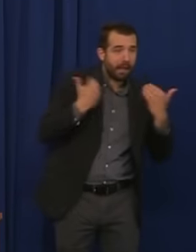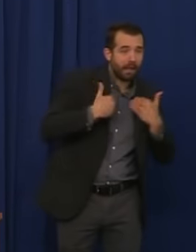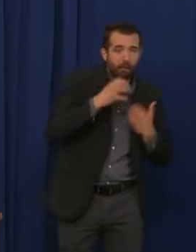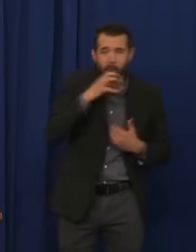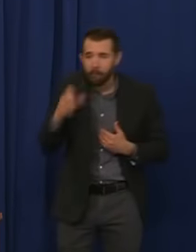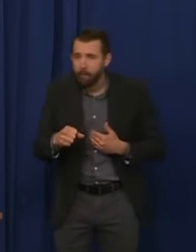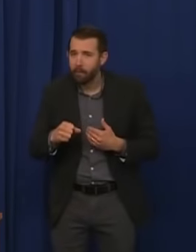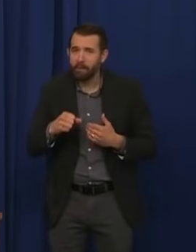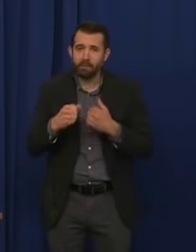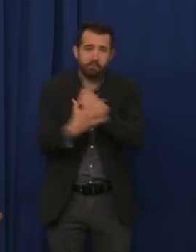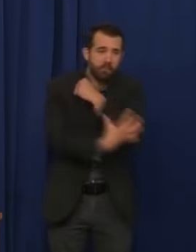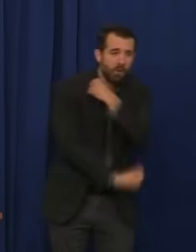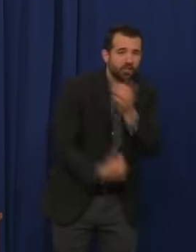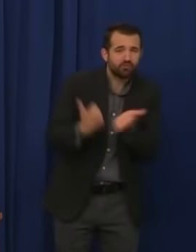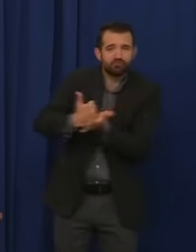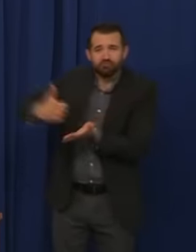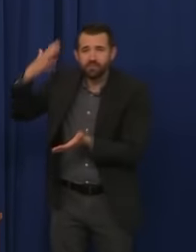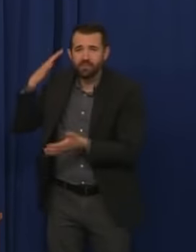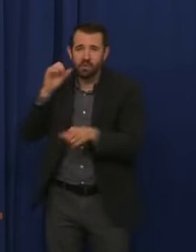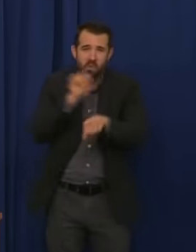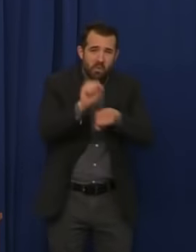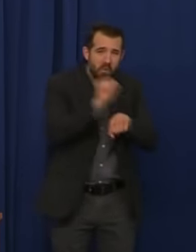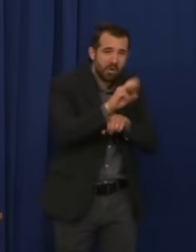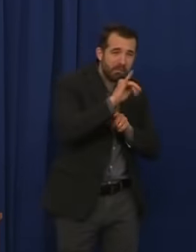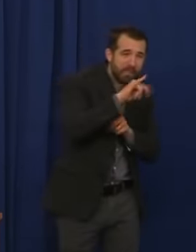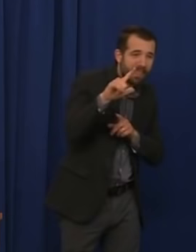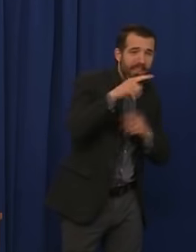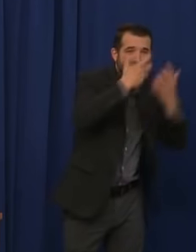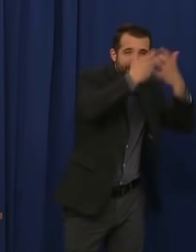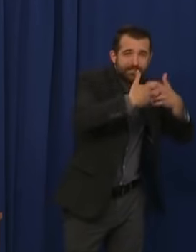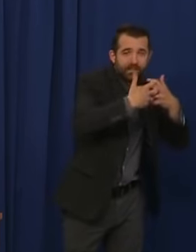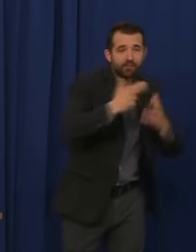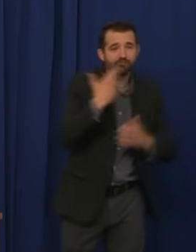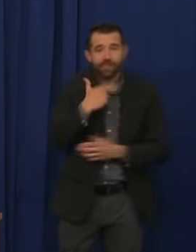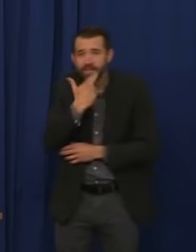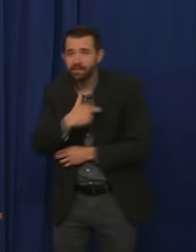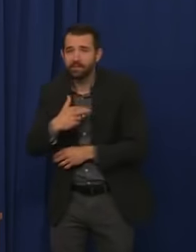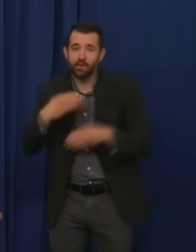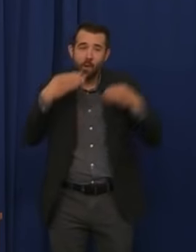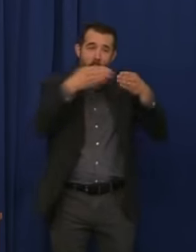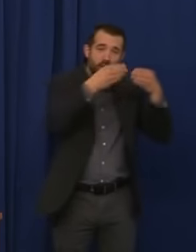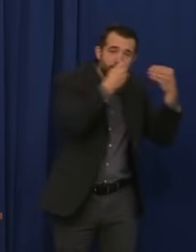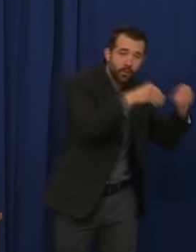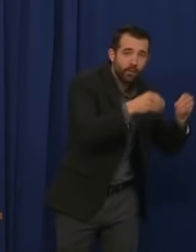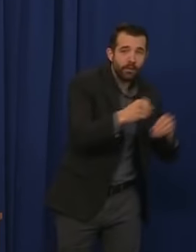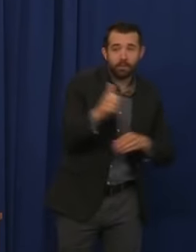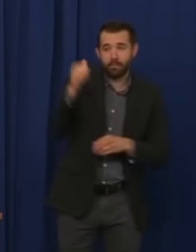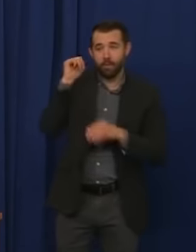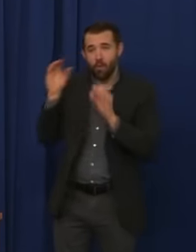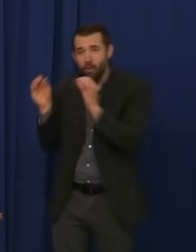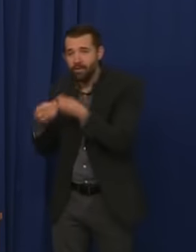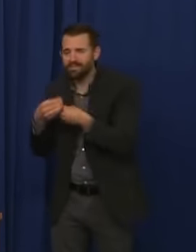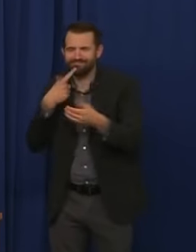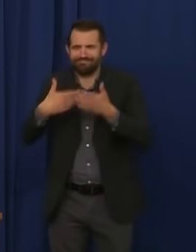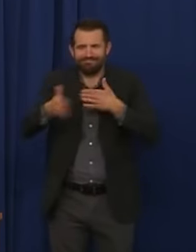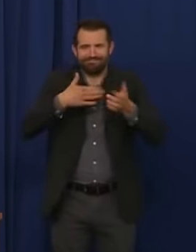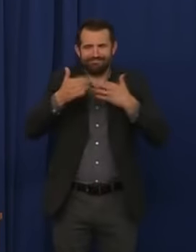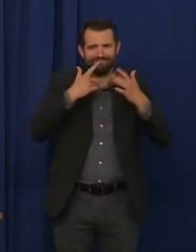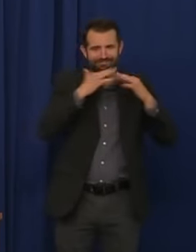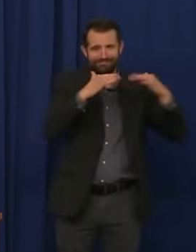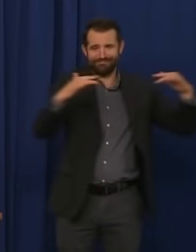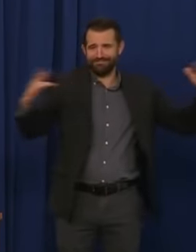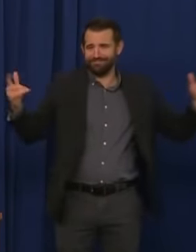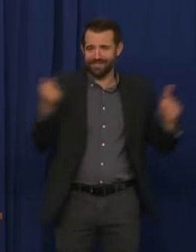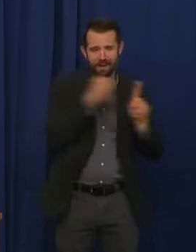poor, whether you work in a mill or a diner, a corner store or a back office. It knows no